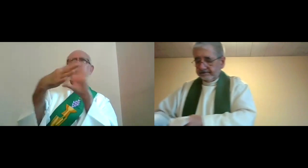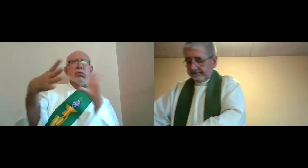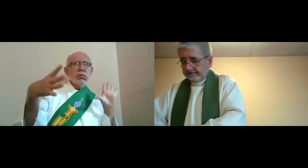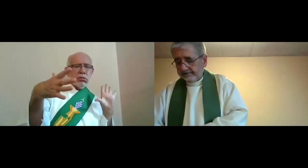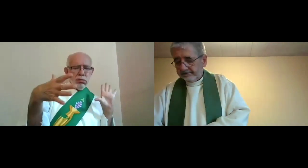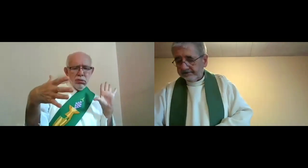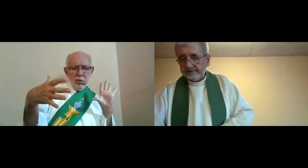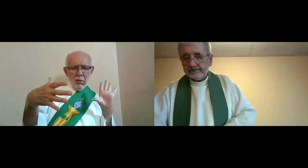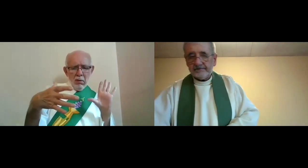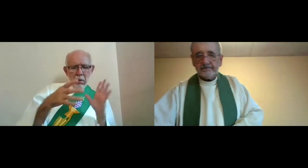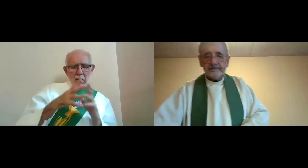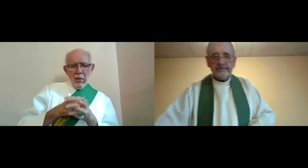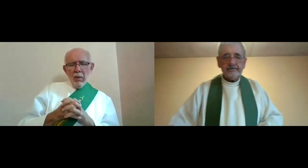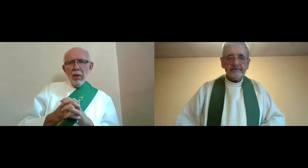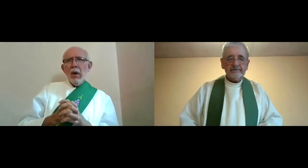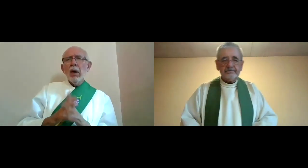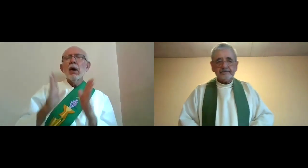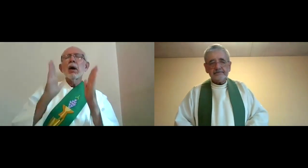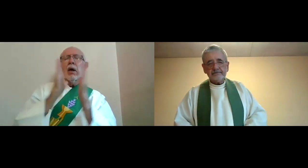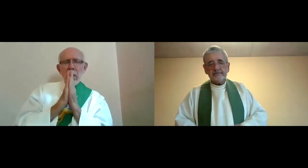Never permit me to be separated from you.